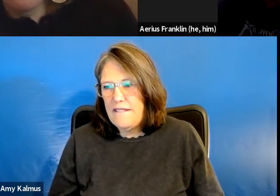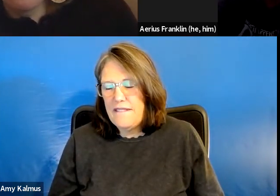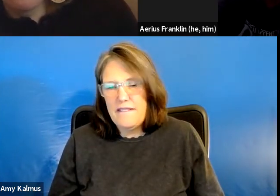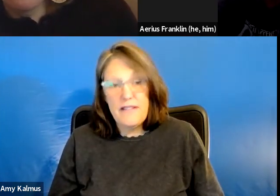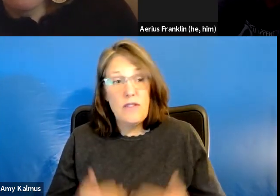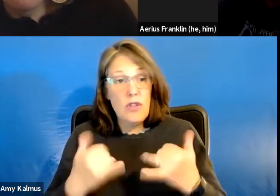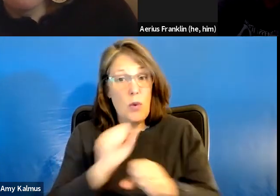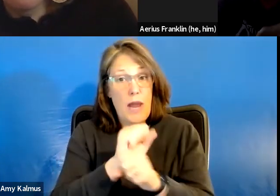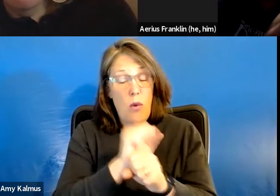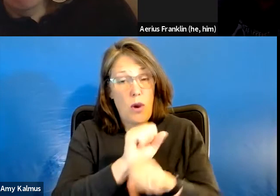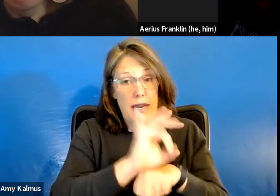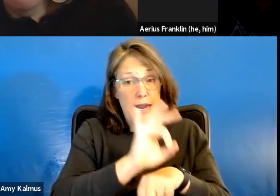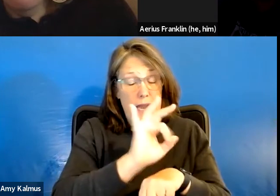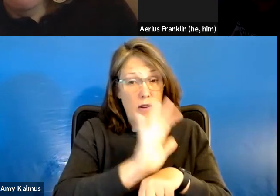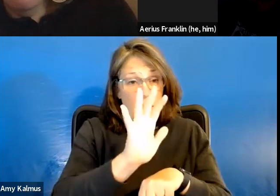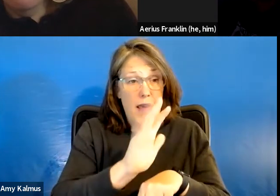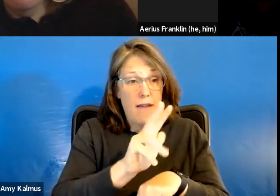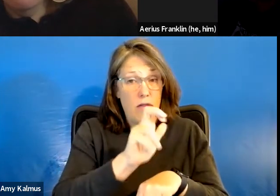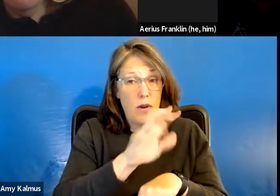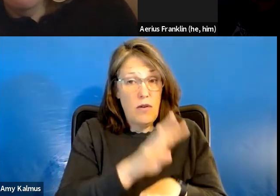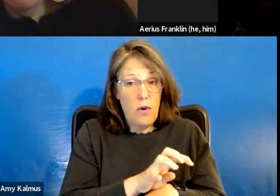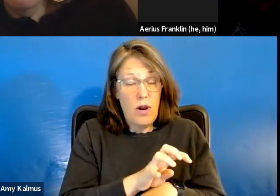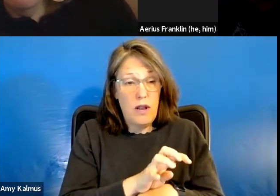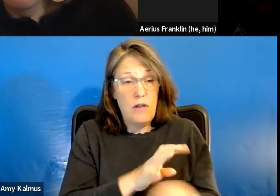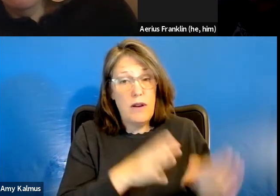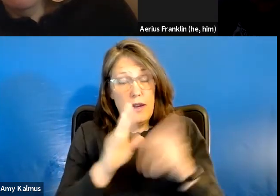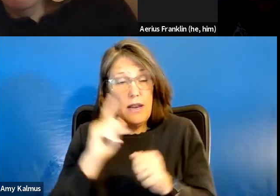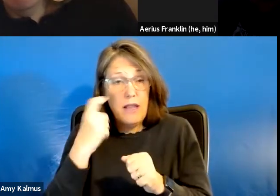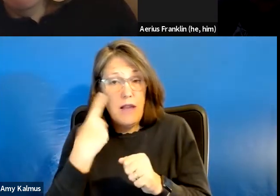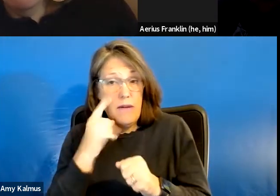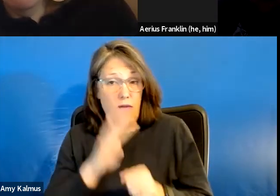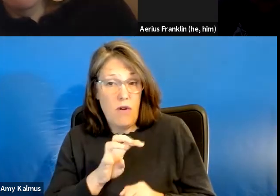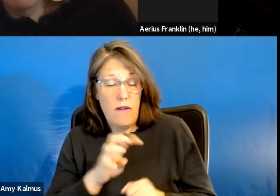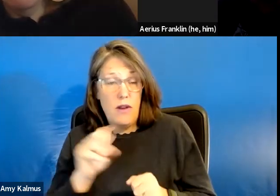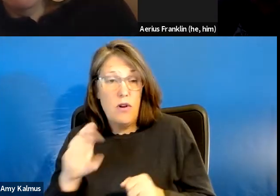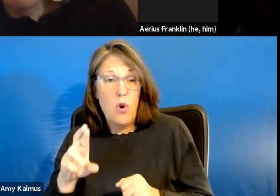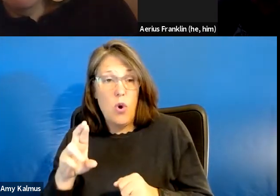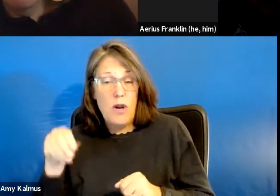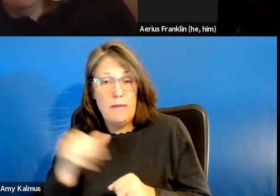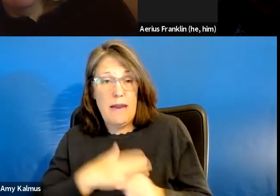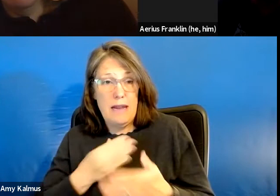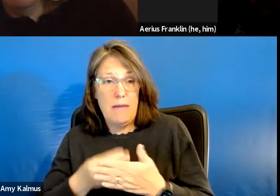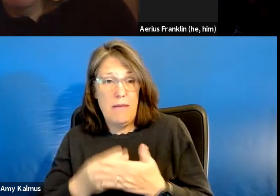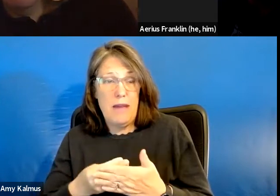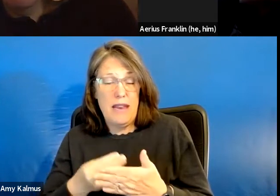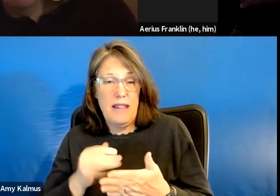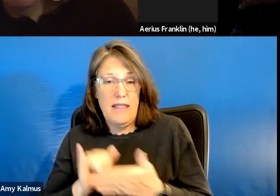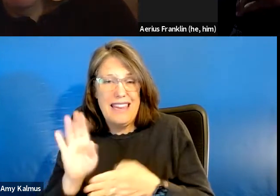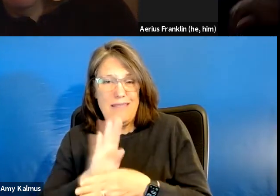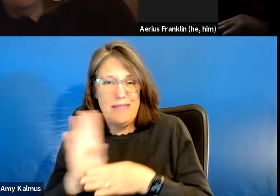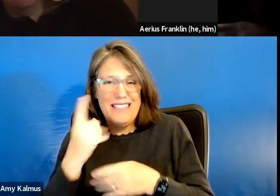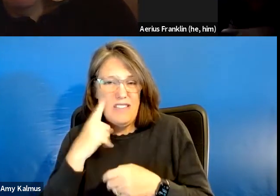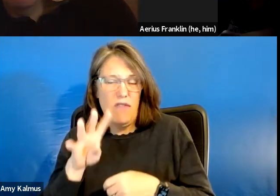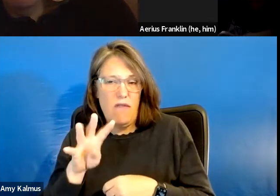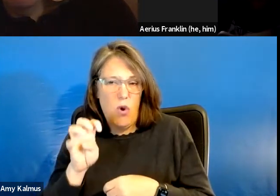working 9 to 5, 300 or 400, government at 400, or spending my money, which is businesses, for